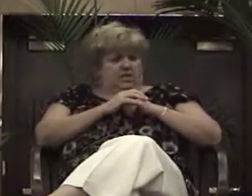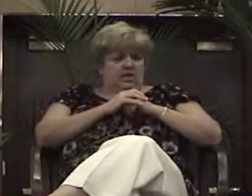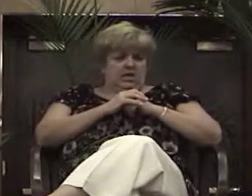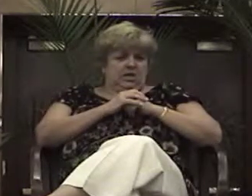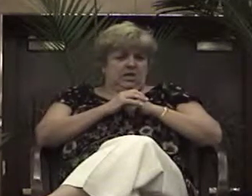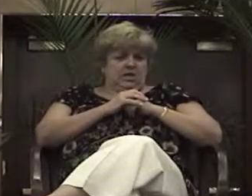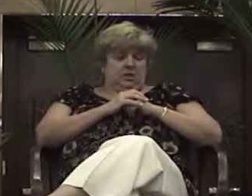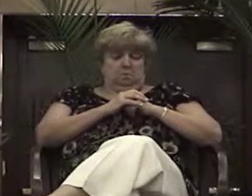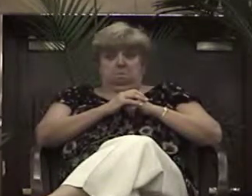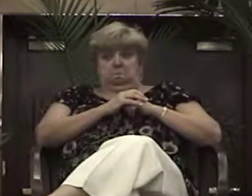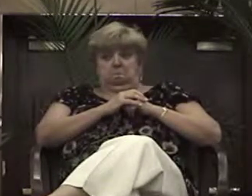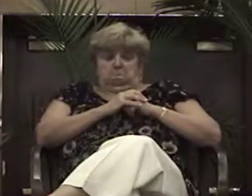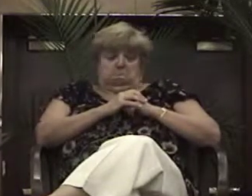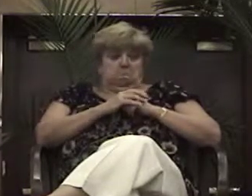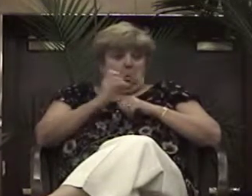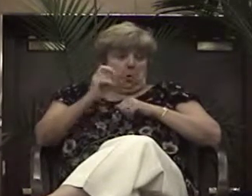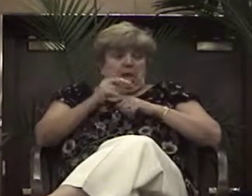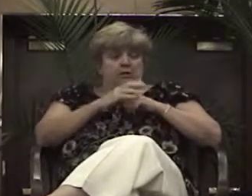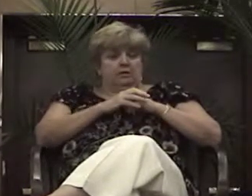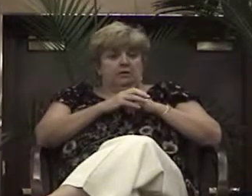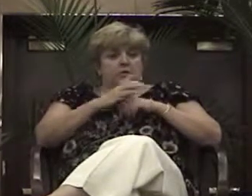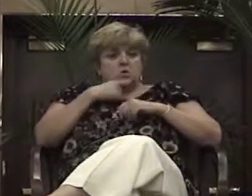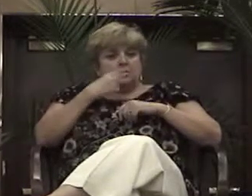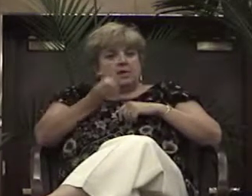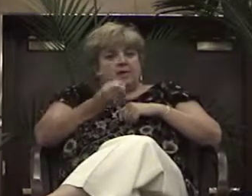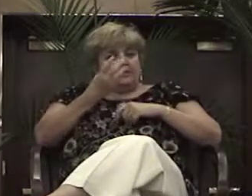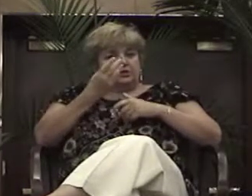I accepted it. He told me the wages, and I accepted it quick.